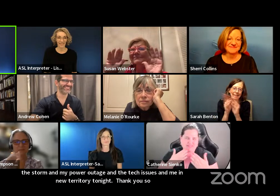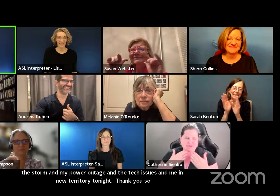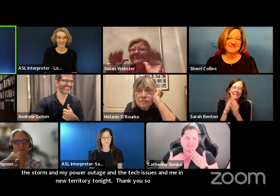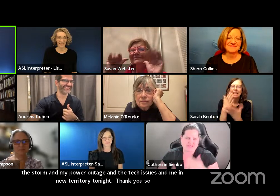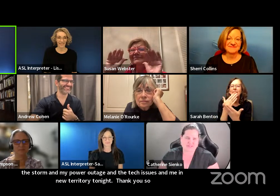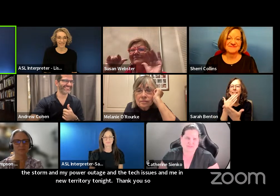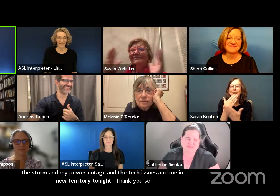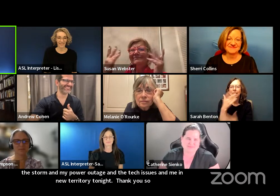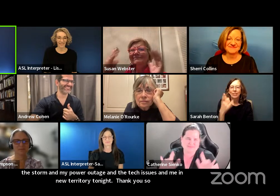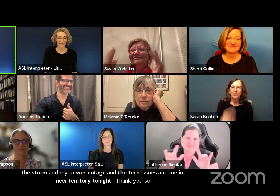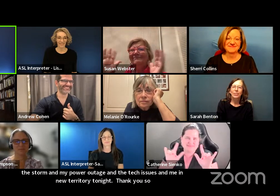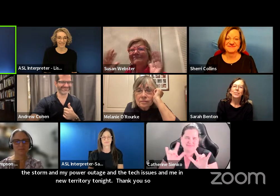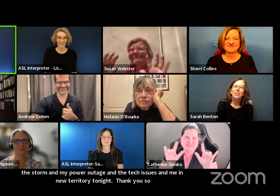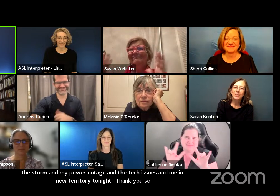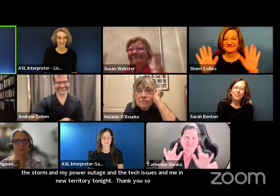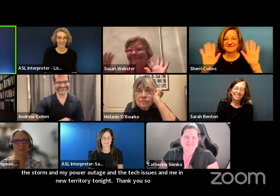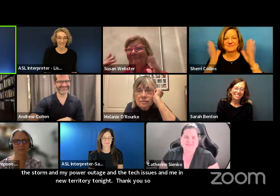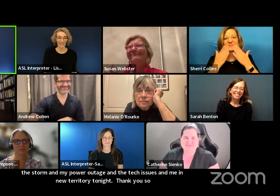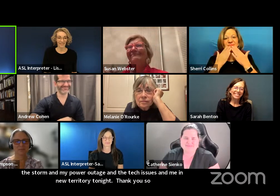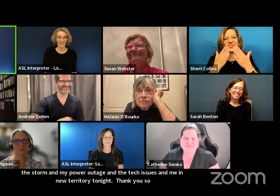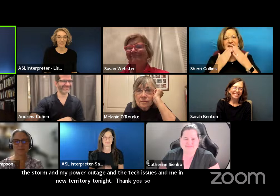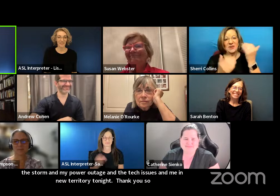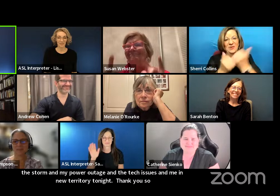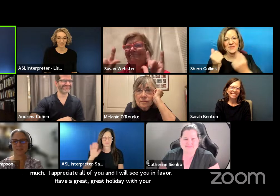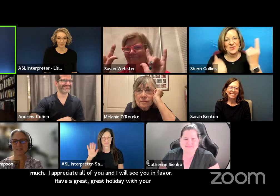great holiday with your loved ones. Thank you.